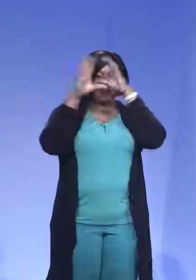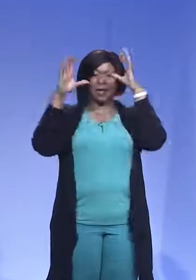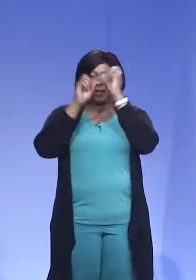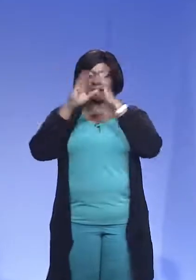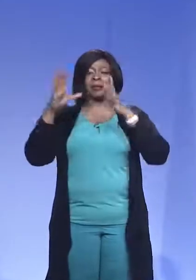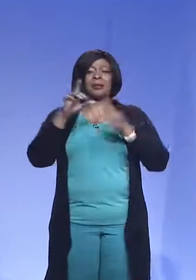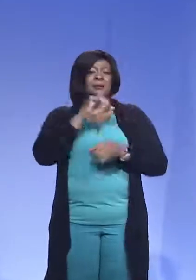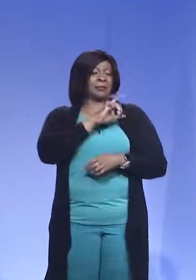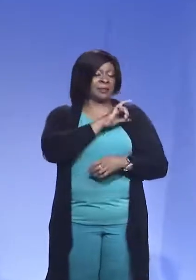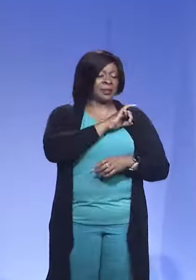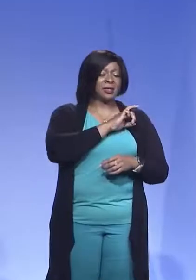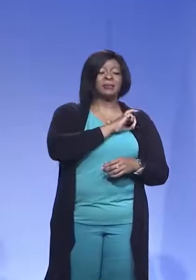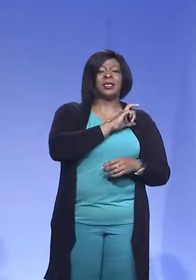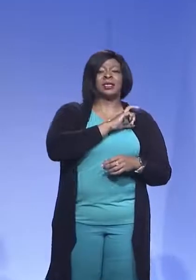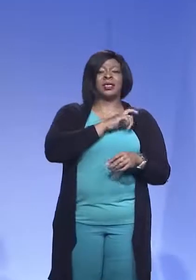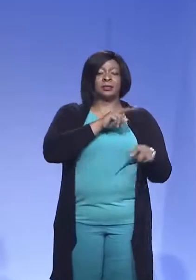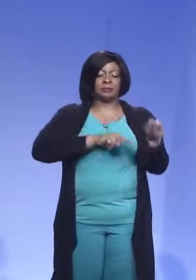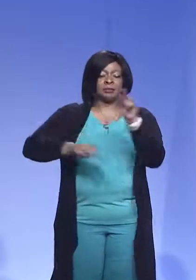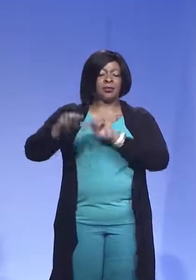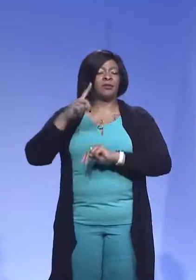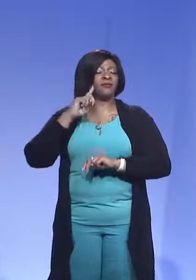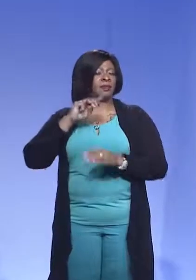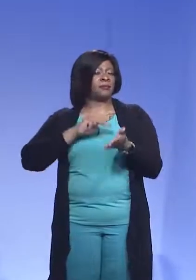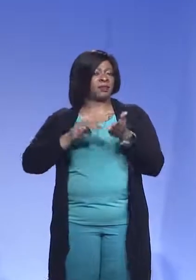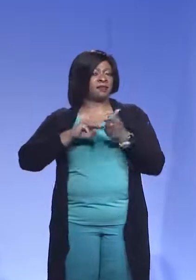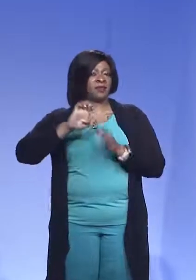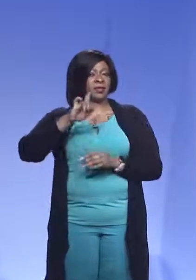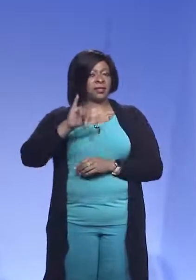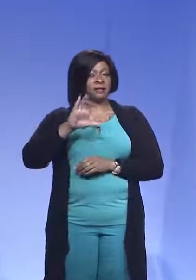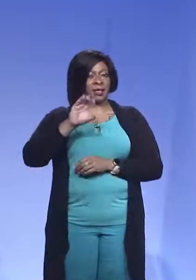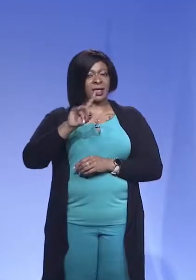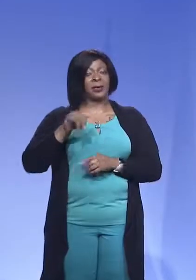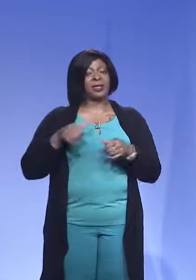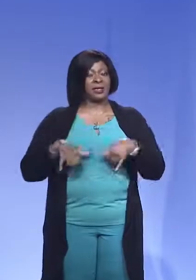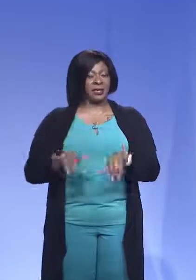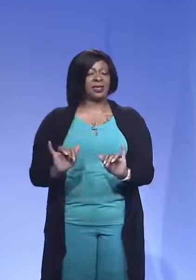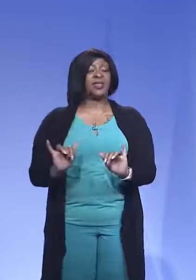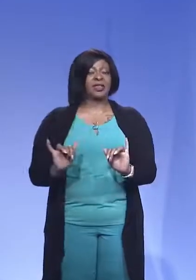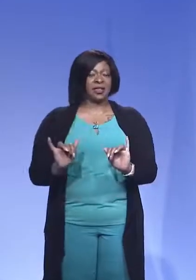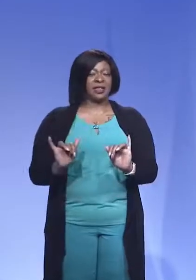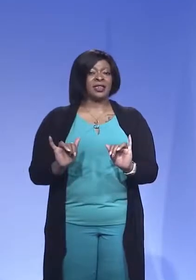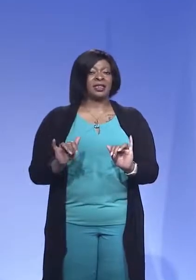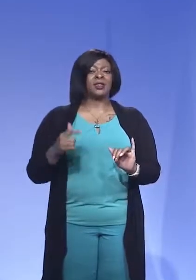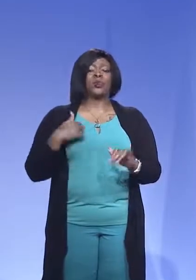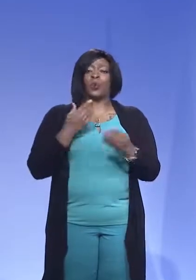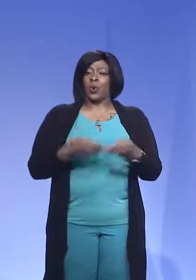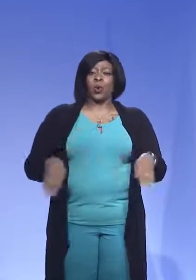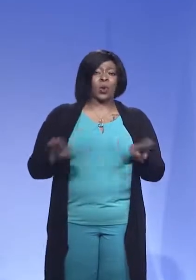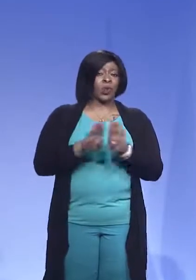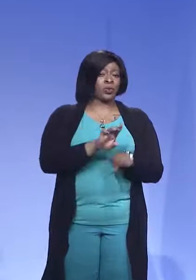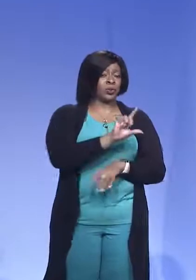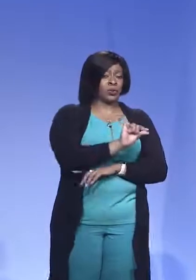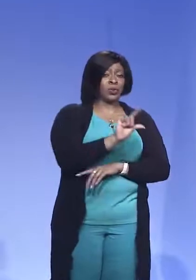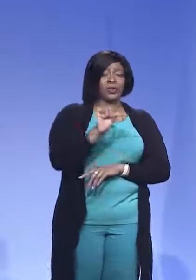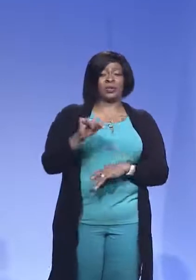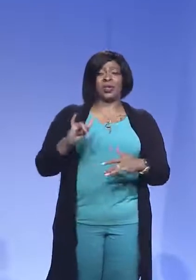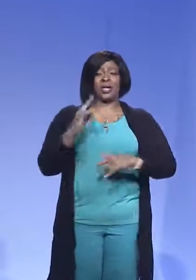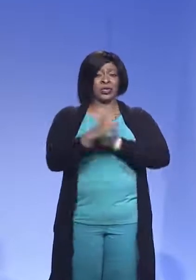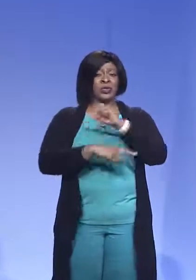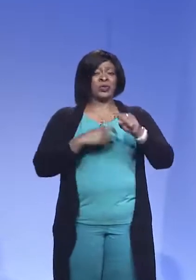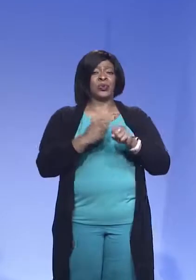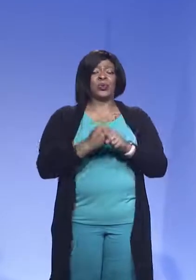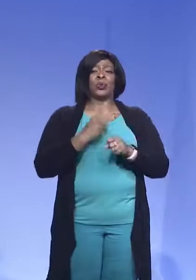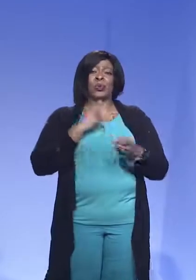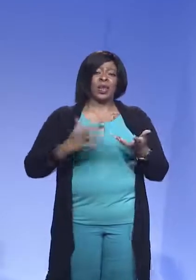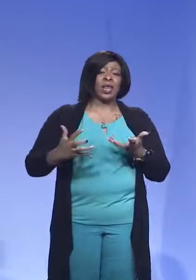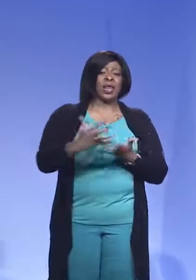policing for the residents of Memphis and Shelby County. So we're closing out 2020, which has been a year of collective